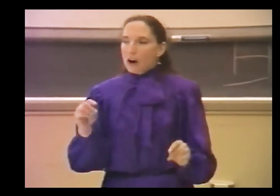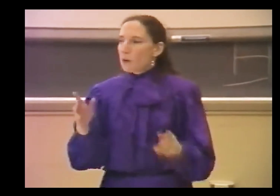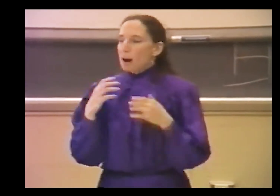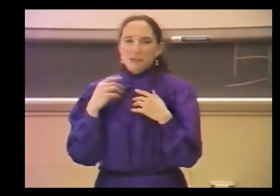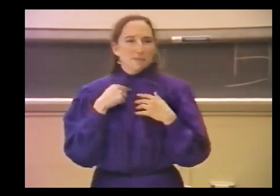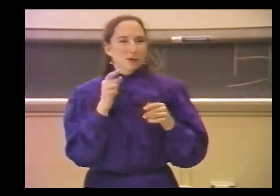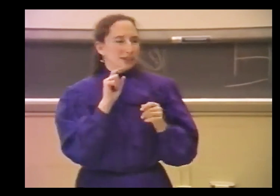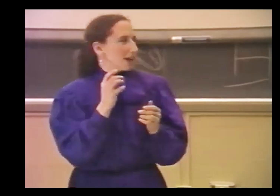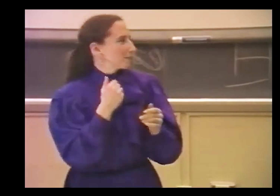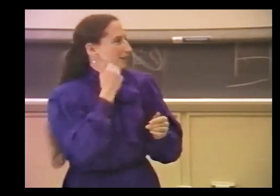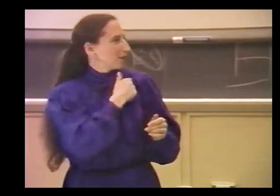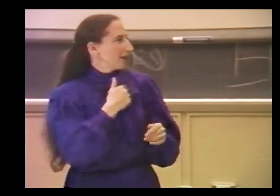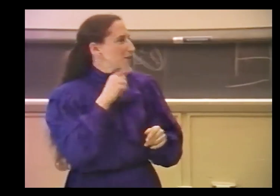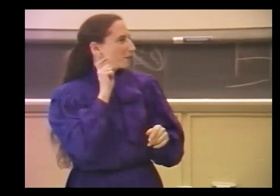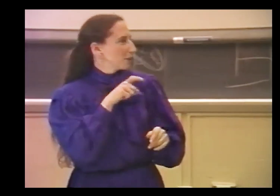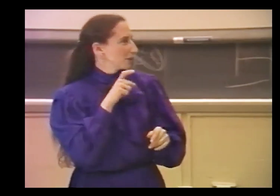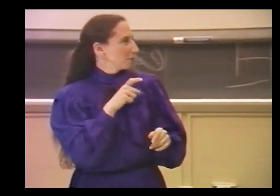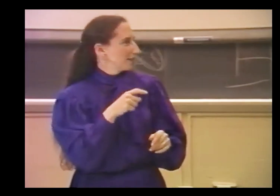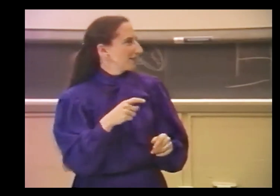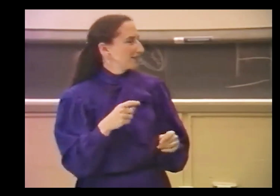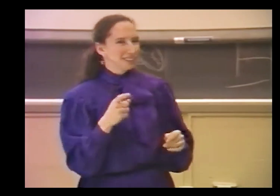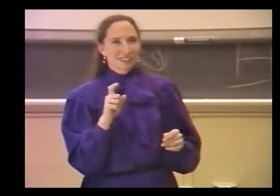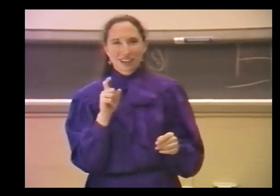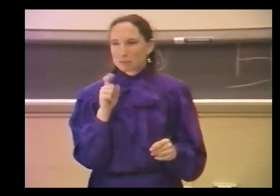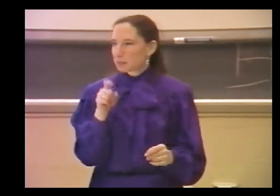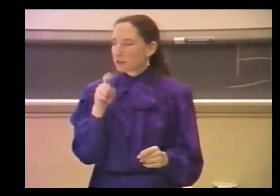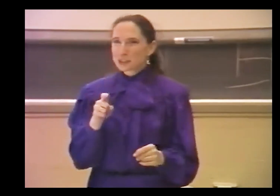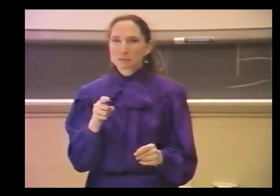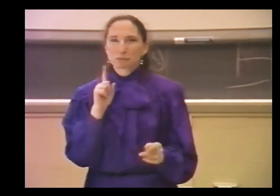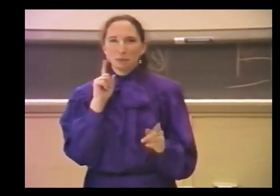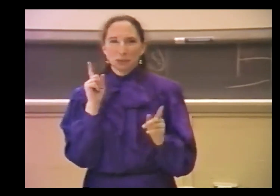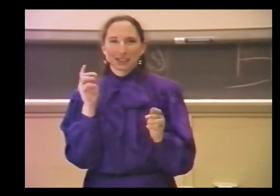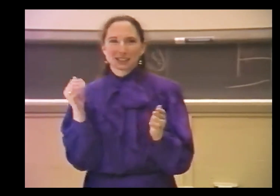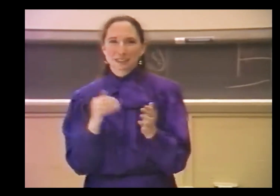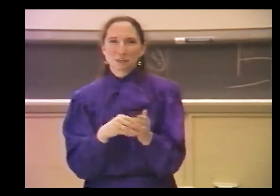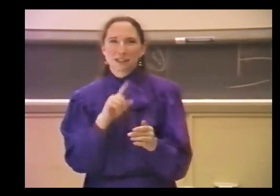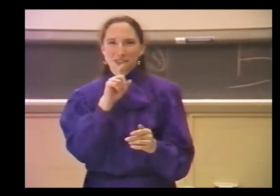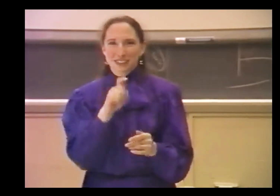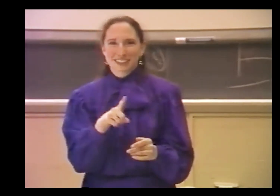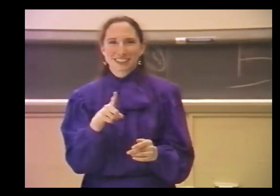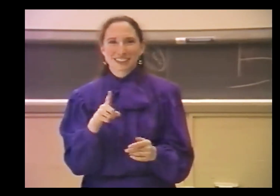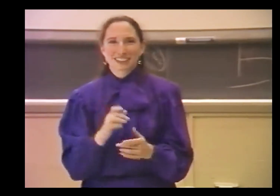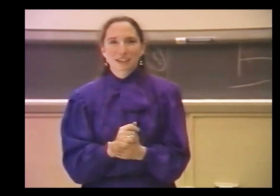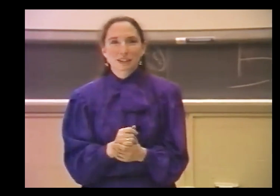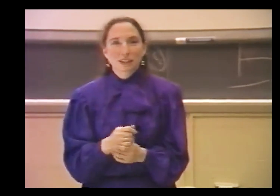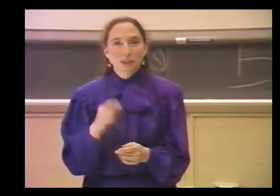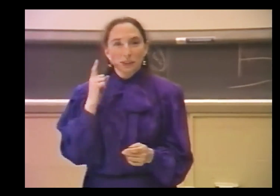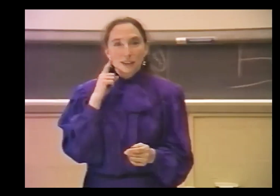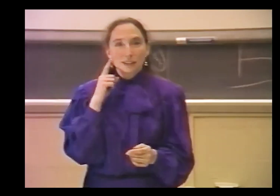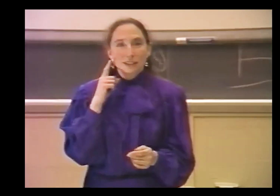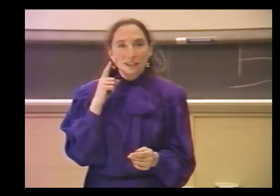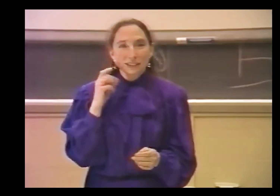Oh, I'm sorry. I'm supposed to be repeating the question. Excuse